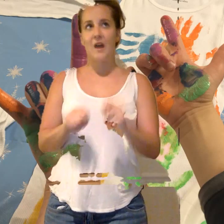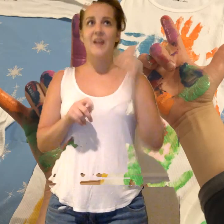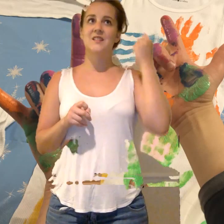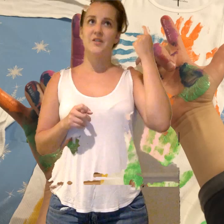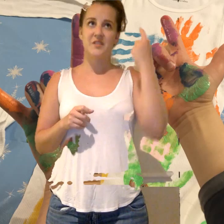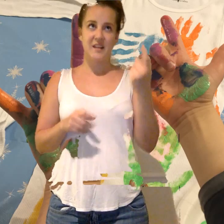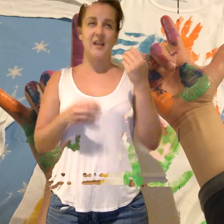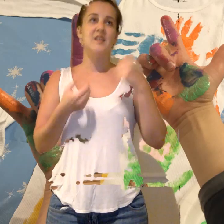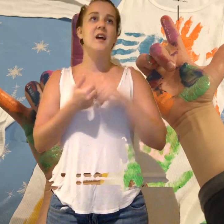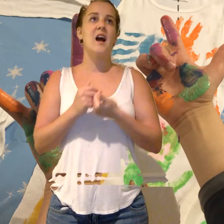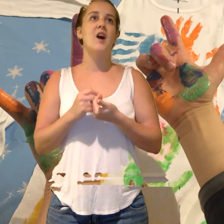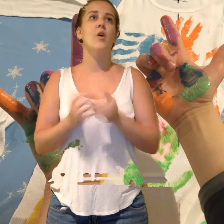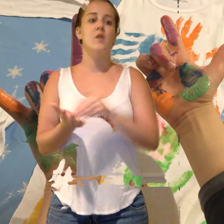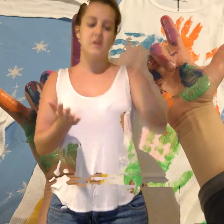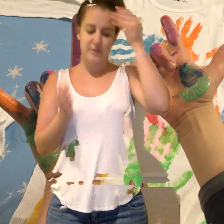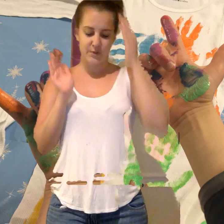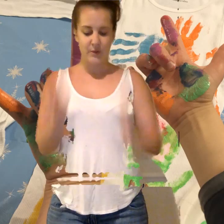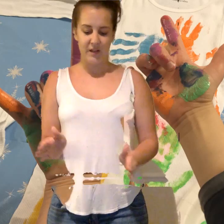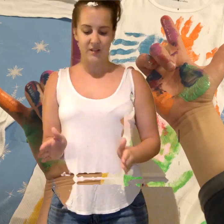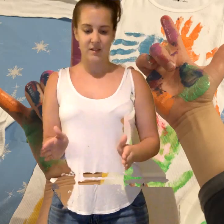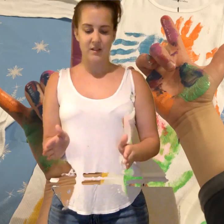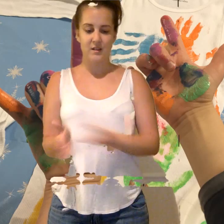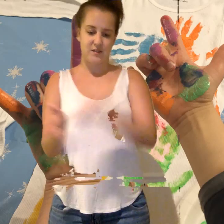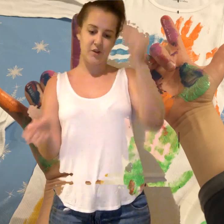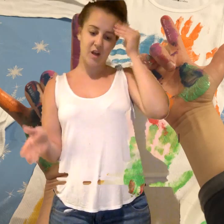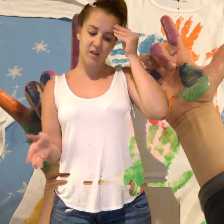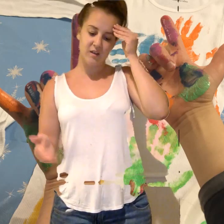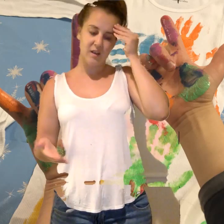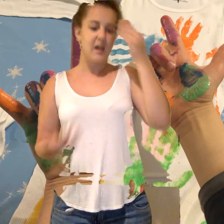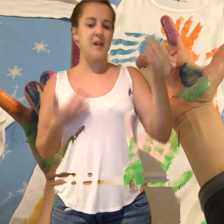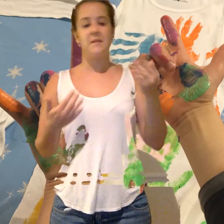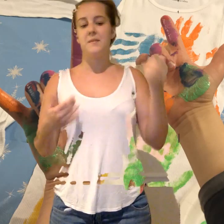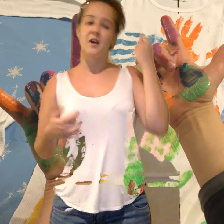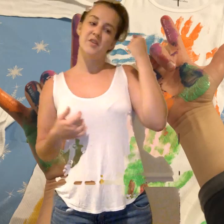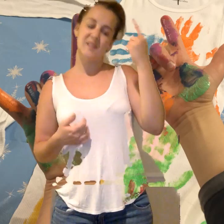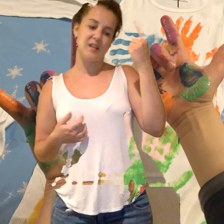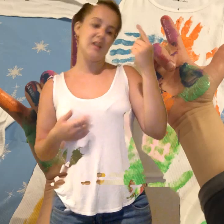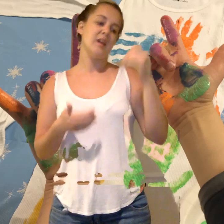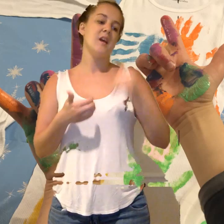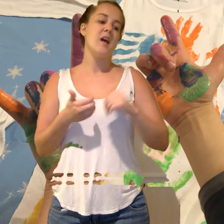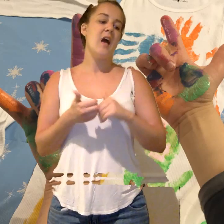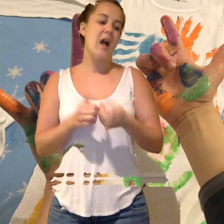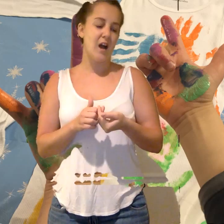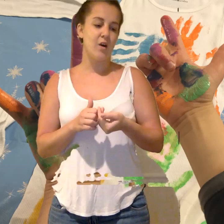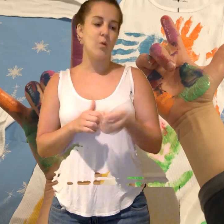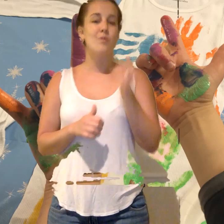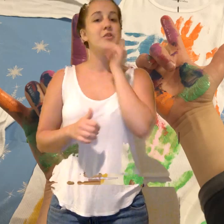trying to understand how the student is learning and maybe understanding how they're